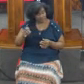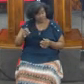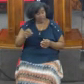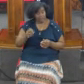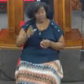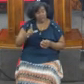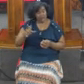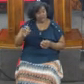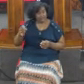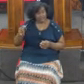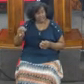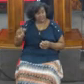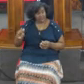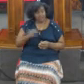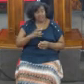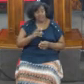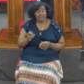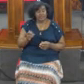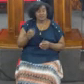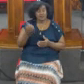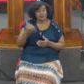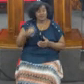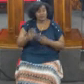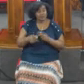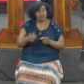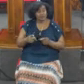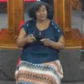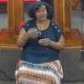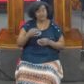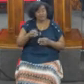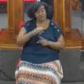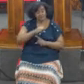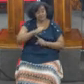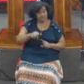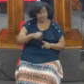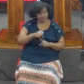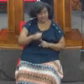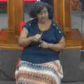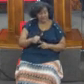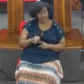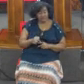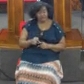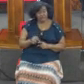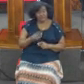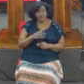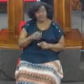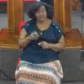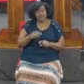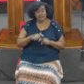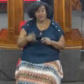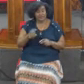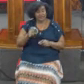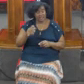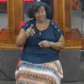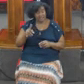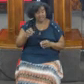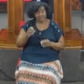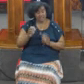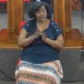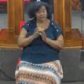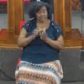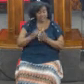of Louisiana, and Lord, those persons who are battling situations, the people of the Canary Islands there, I pray the